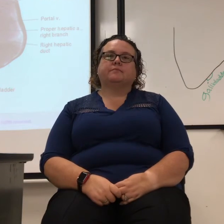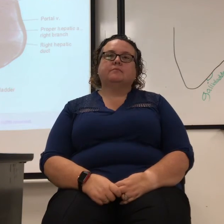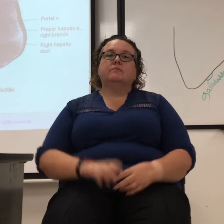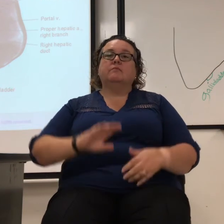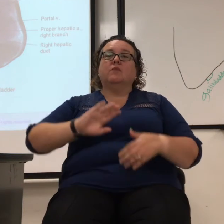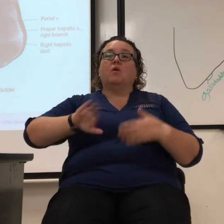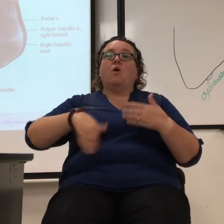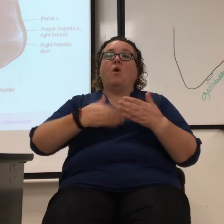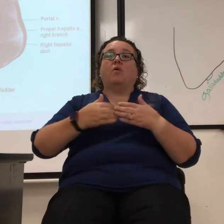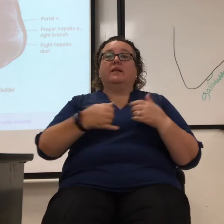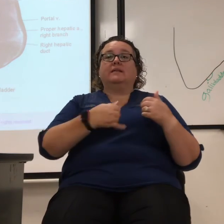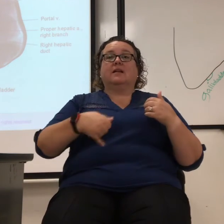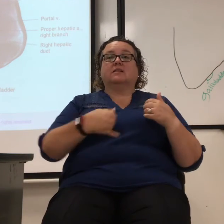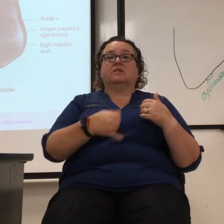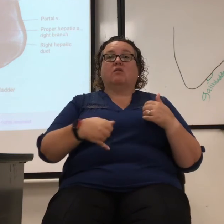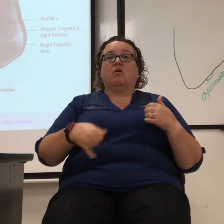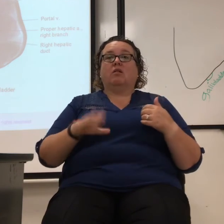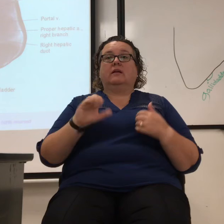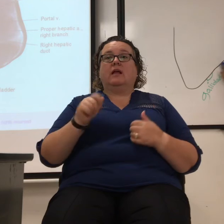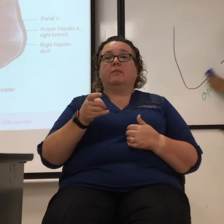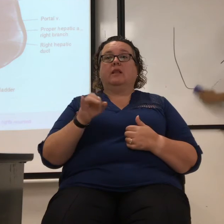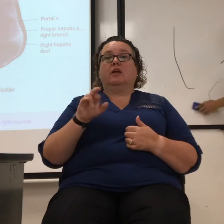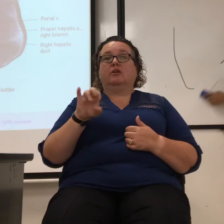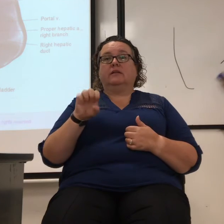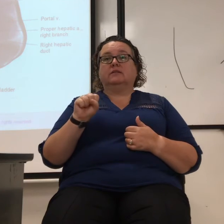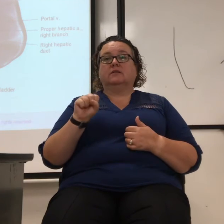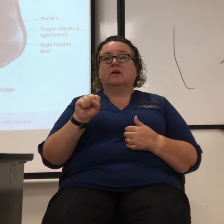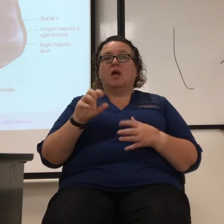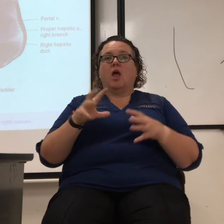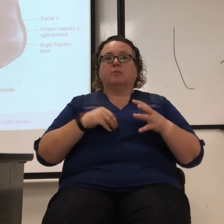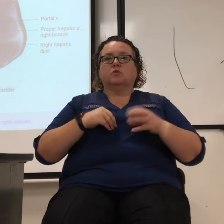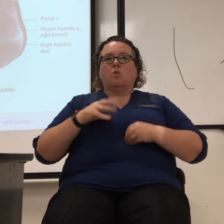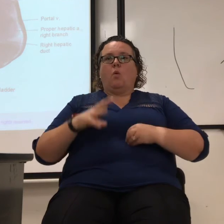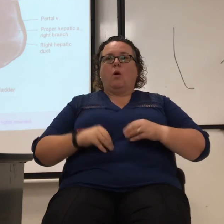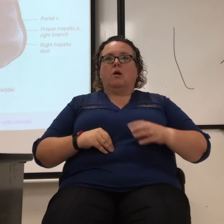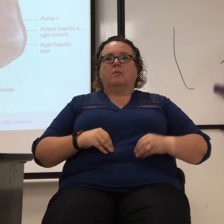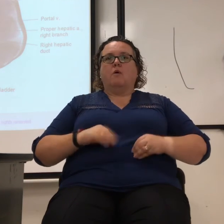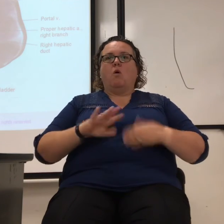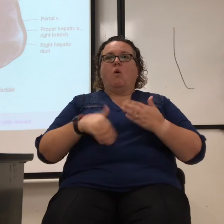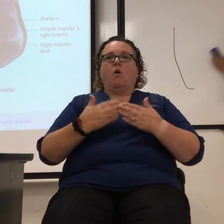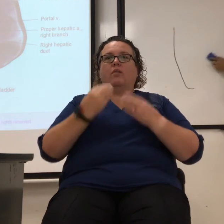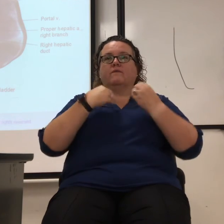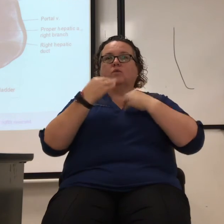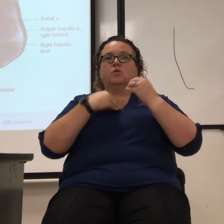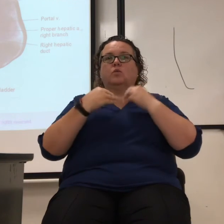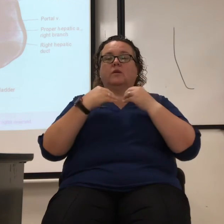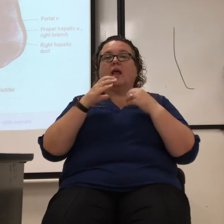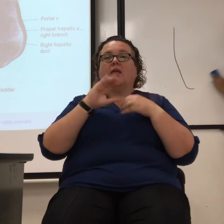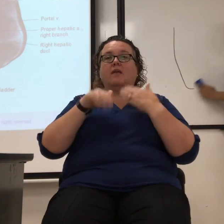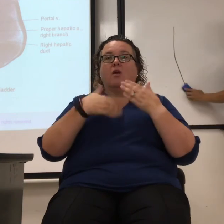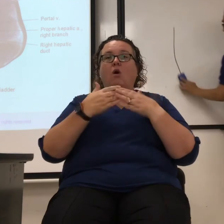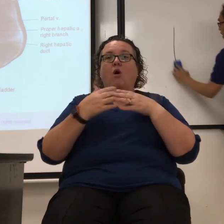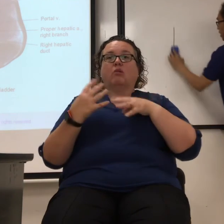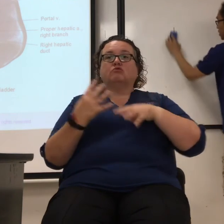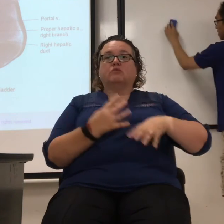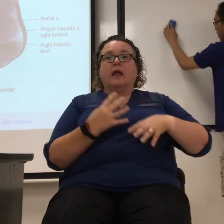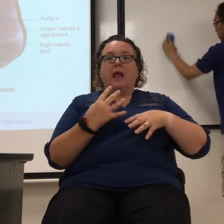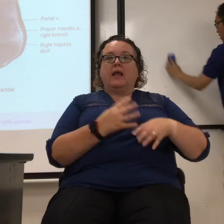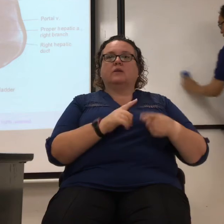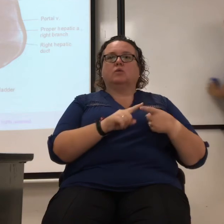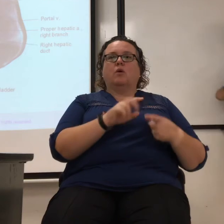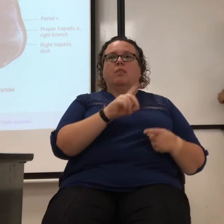All the intestinal capillaries absorb all the food you ate, and they all drain to the portal